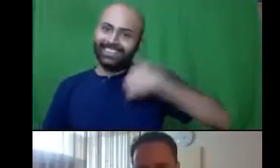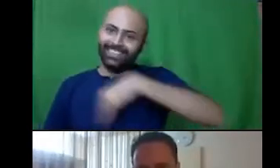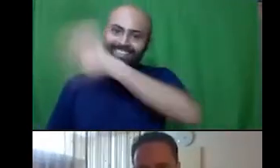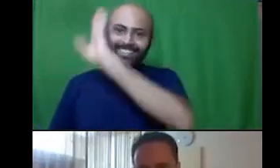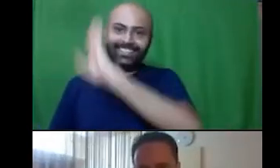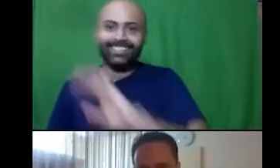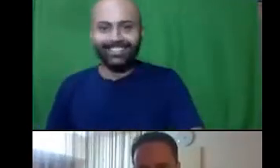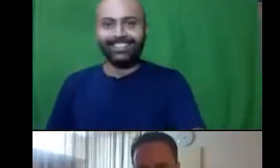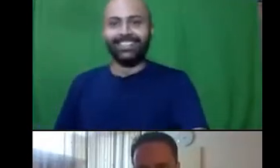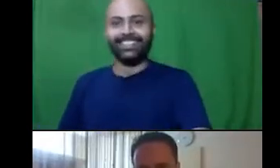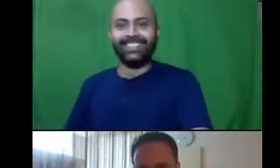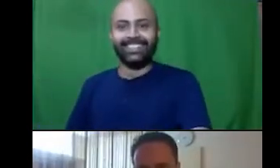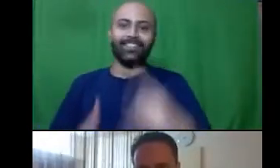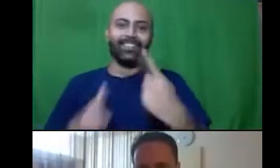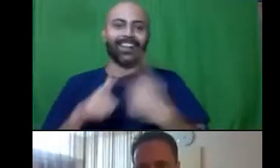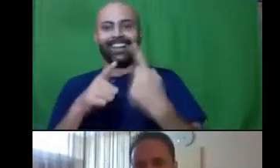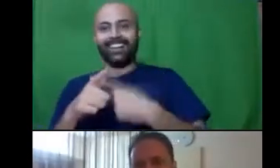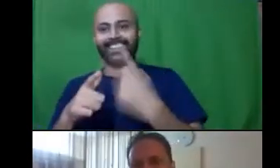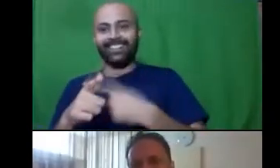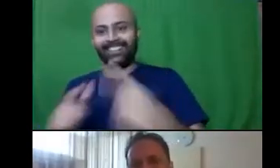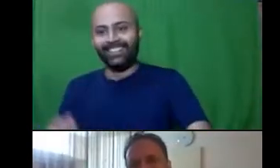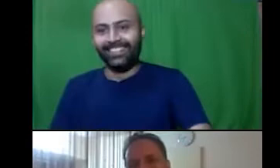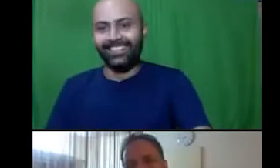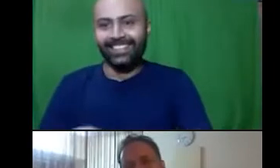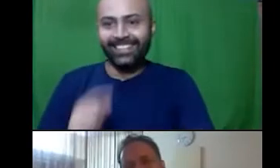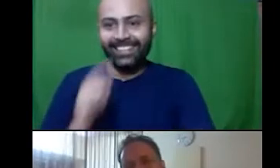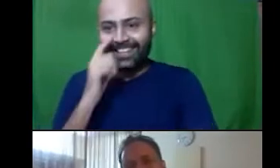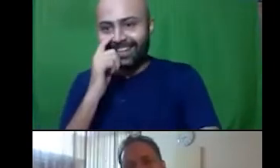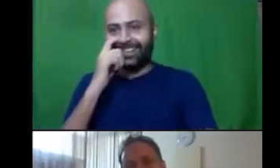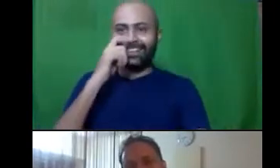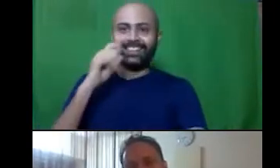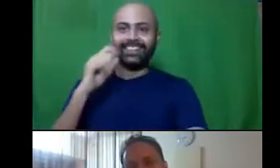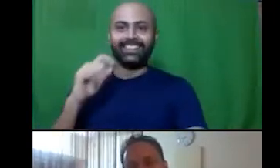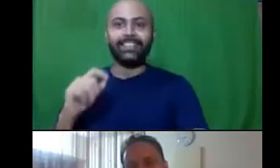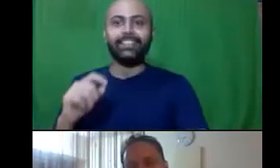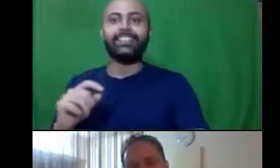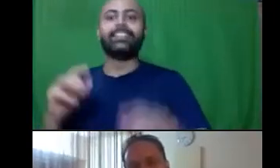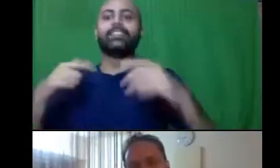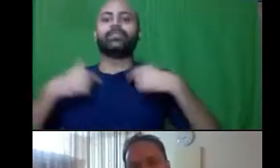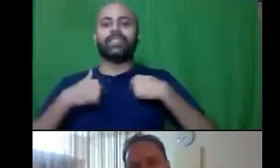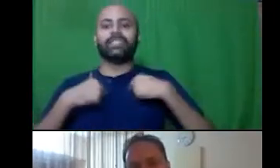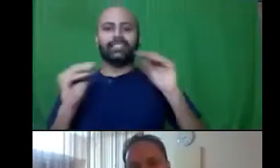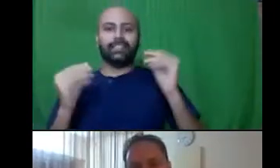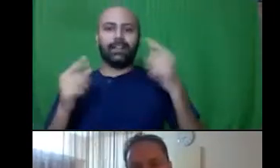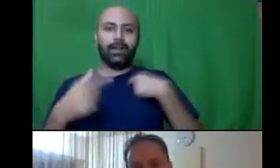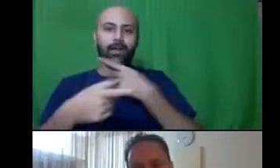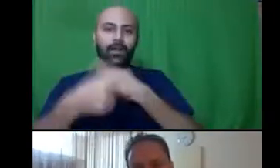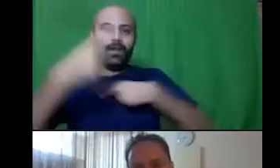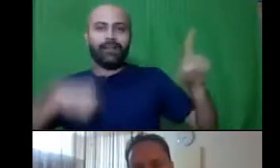Okay. Done. Sign language lessons over. Bye. Just kidding. Sorry.